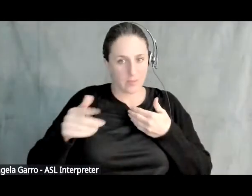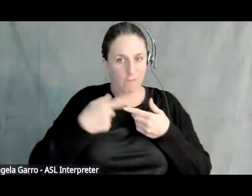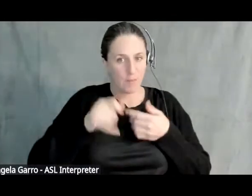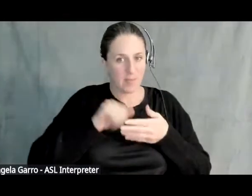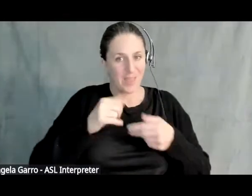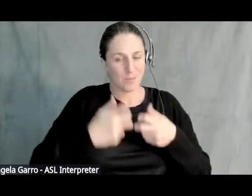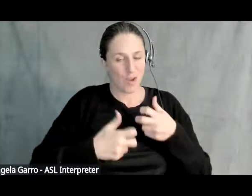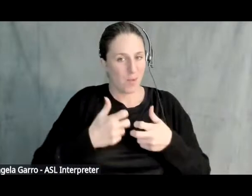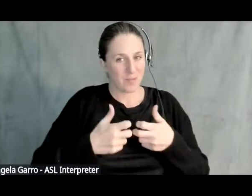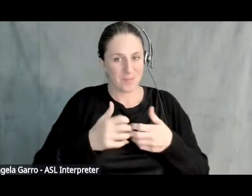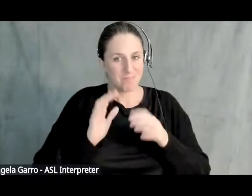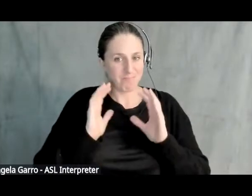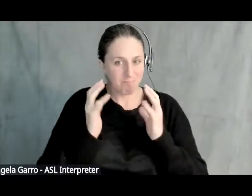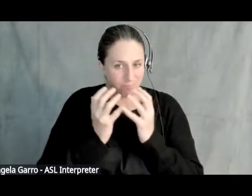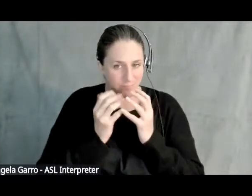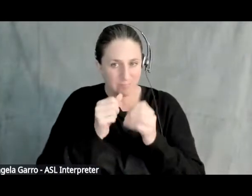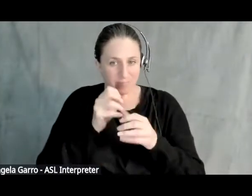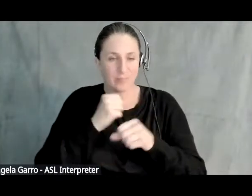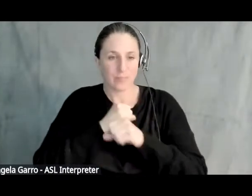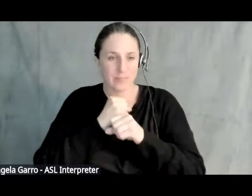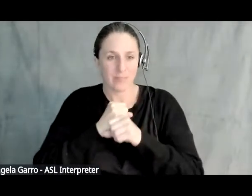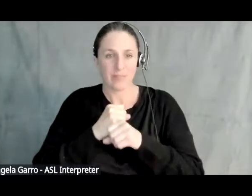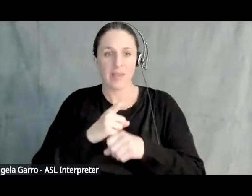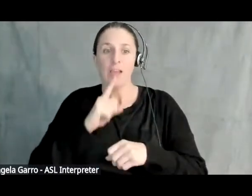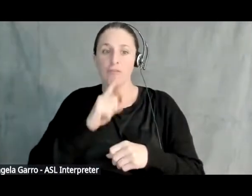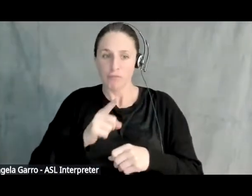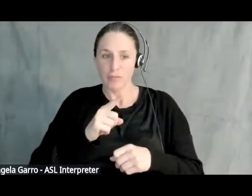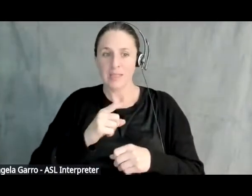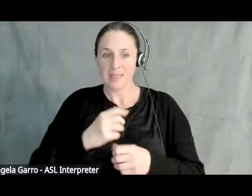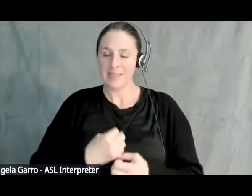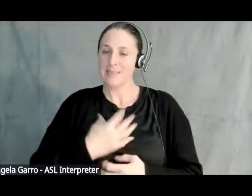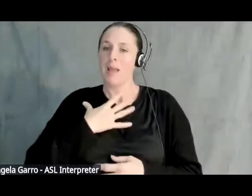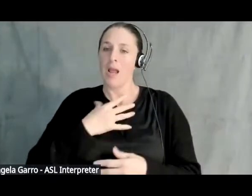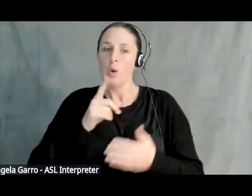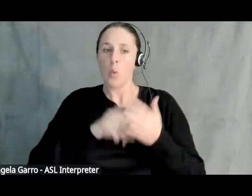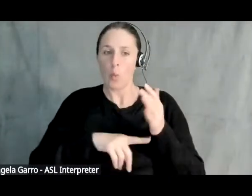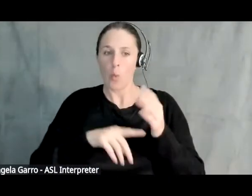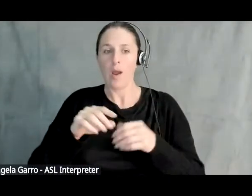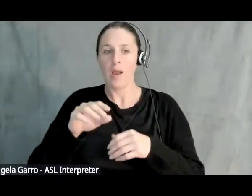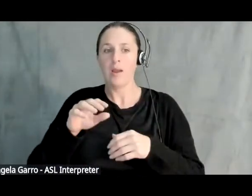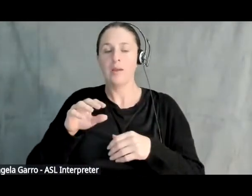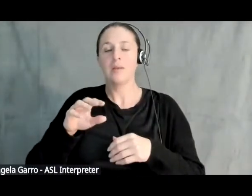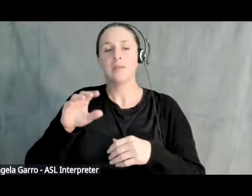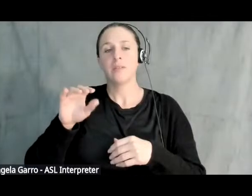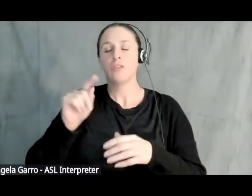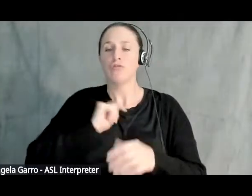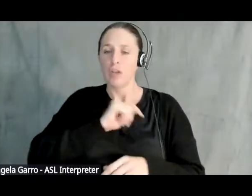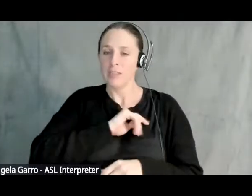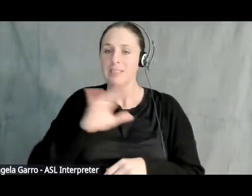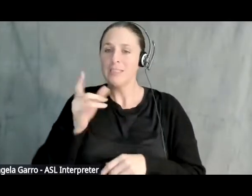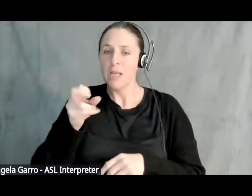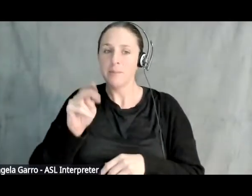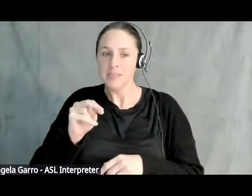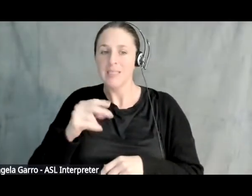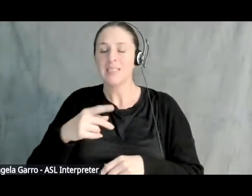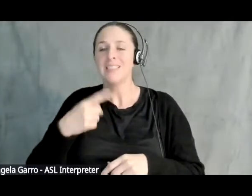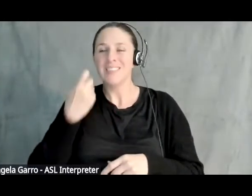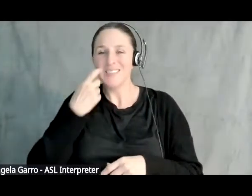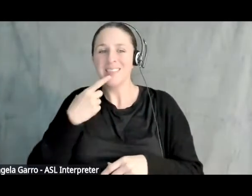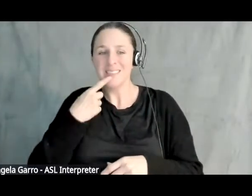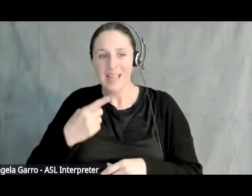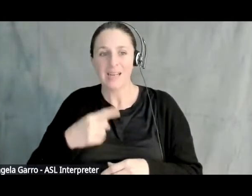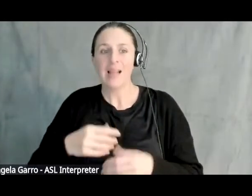and I'm really inspired by what Trustee Jacobson just said, which is like, let's have this open dialogue and talk and bring these two groups together just to have